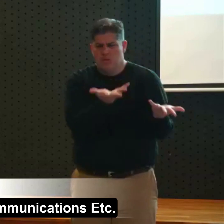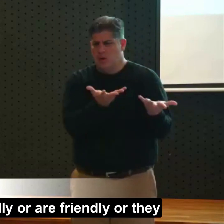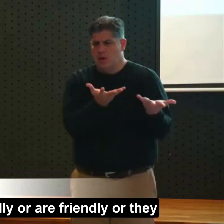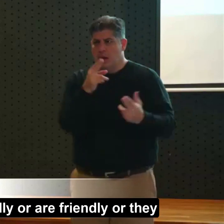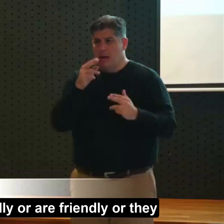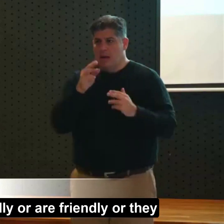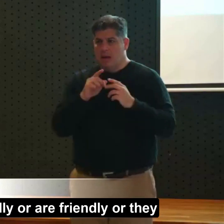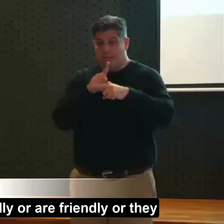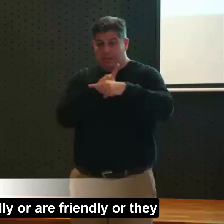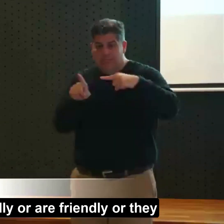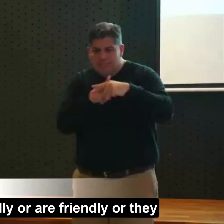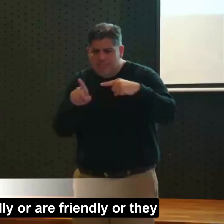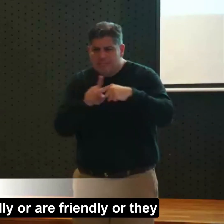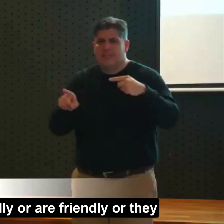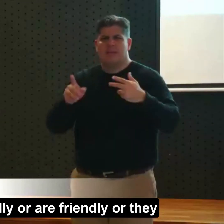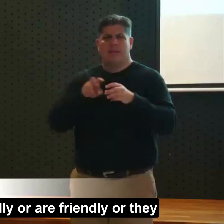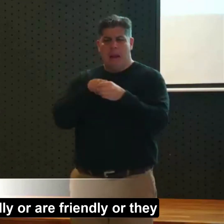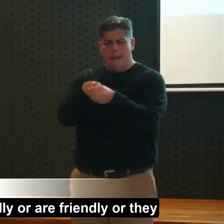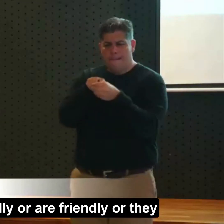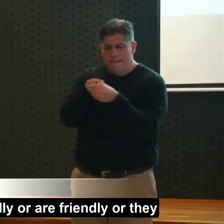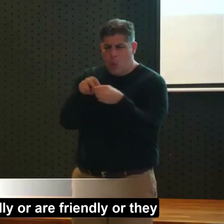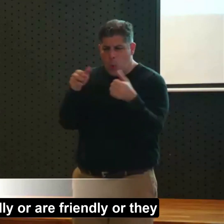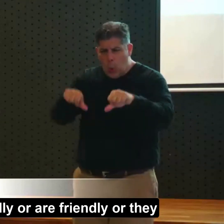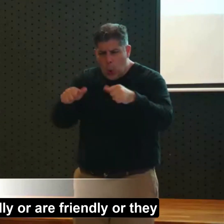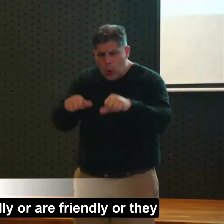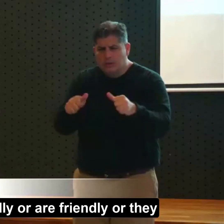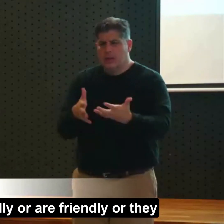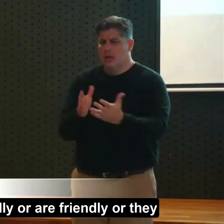communications, etc., have been